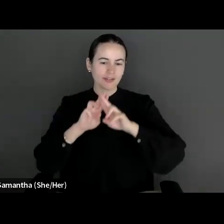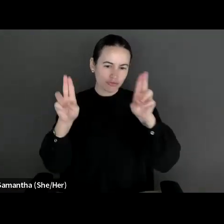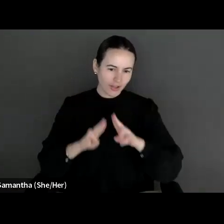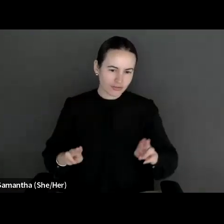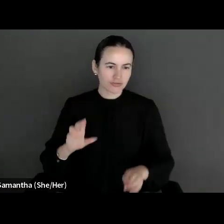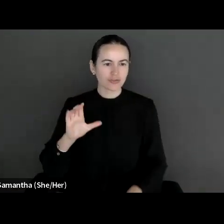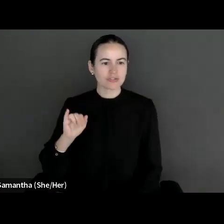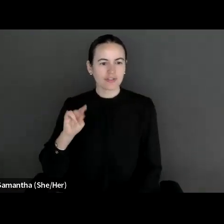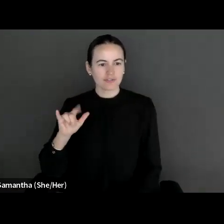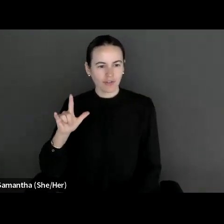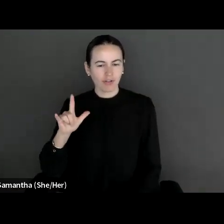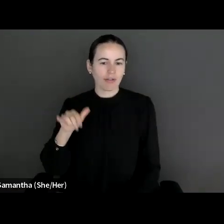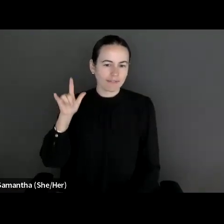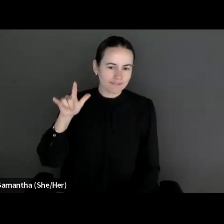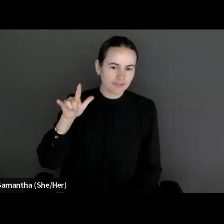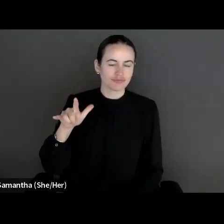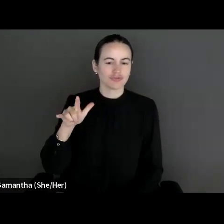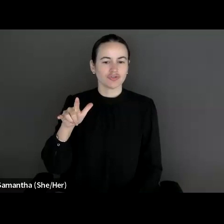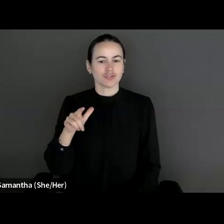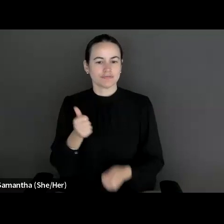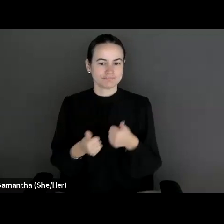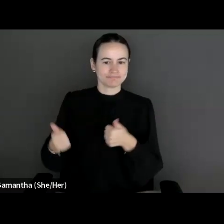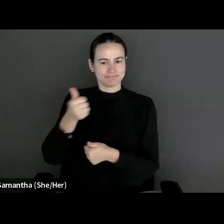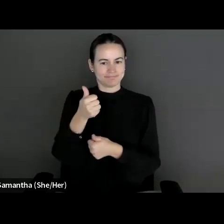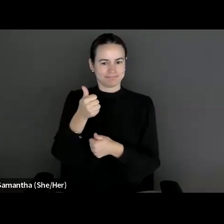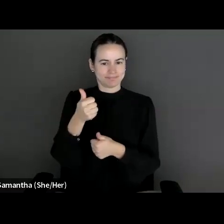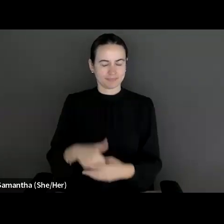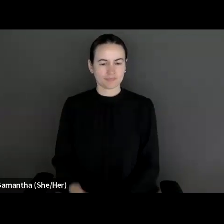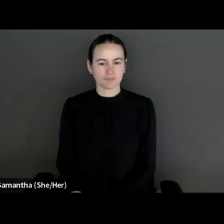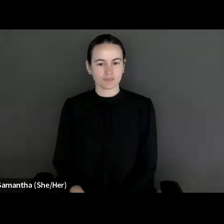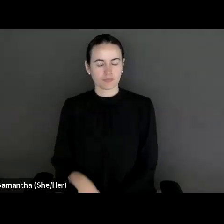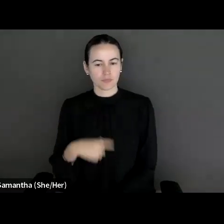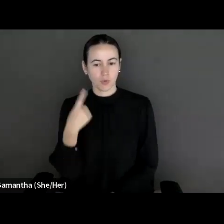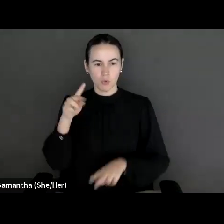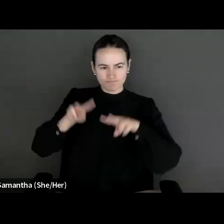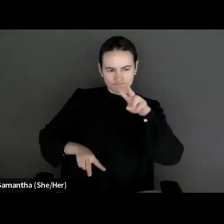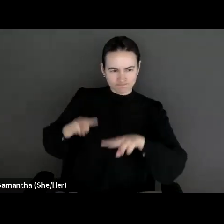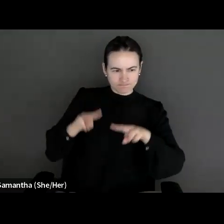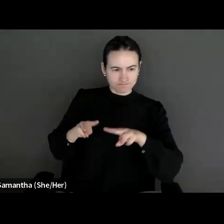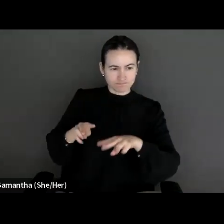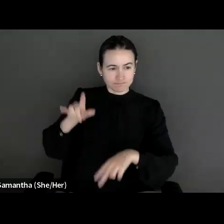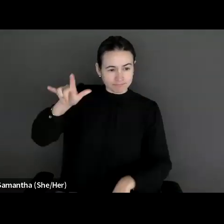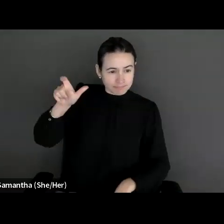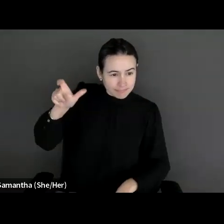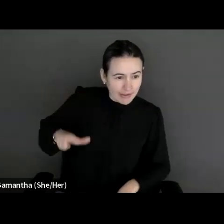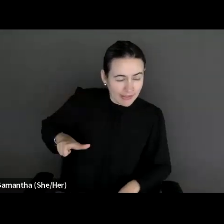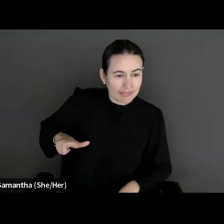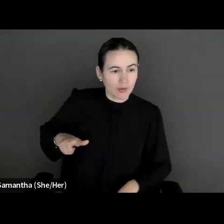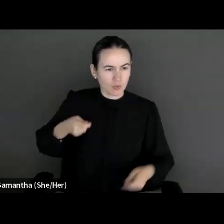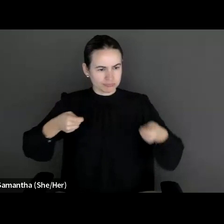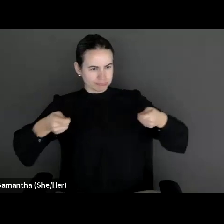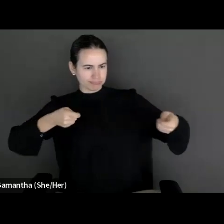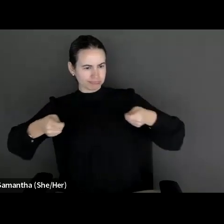Aviation Authority as a set of guidelines that guides the assessment of pilots and air traffic controllers working in the